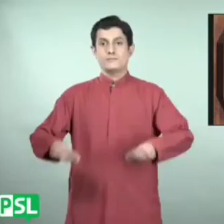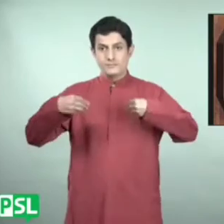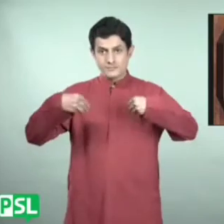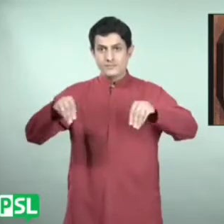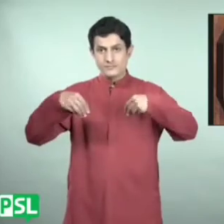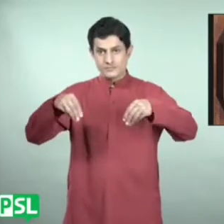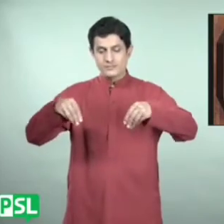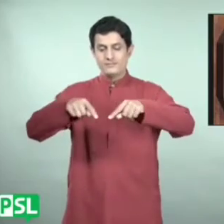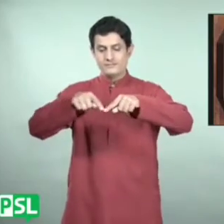tray liner,